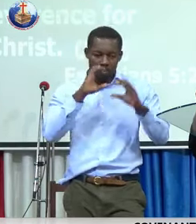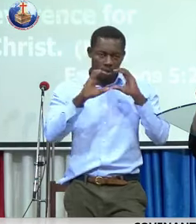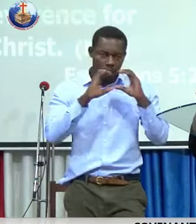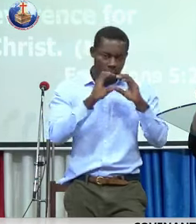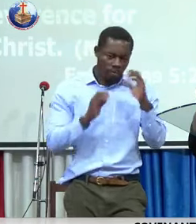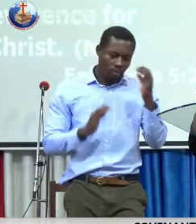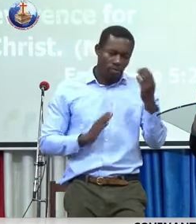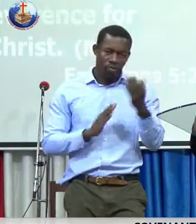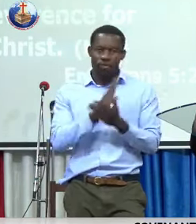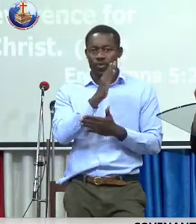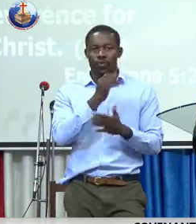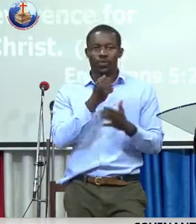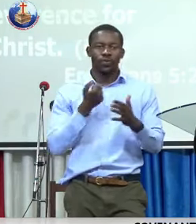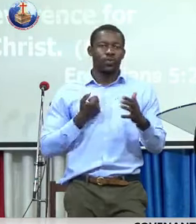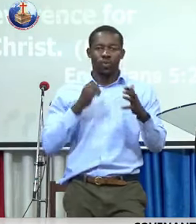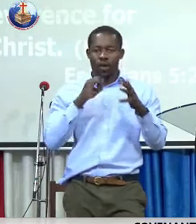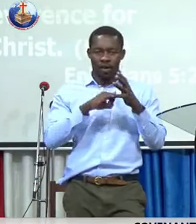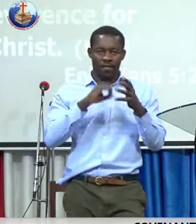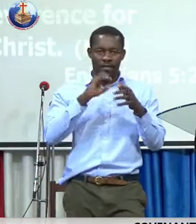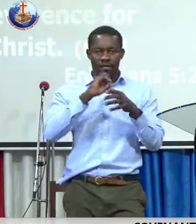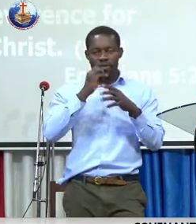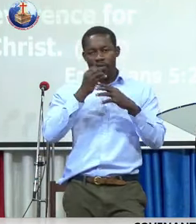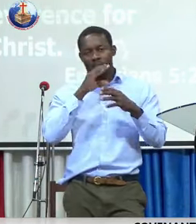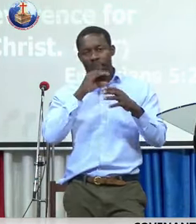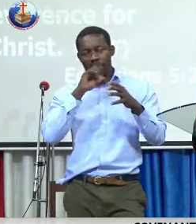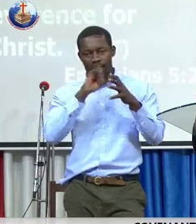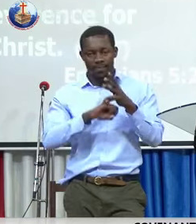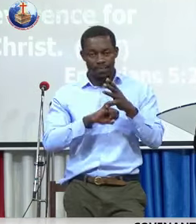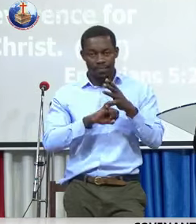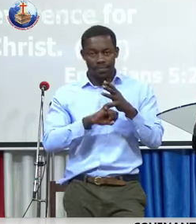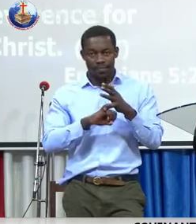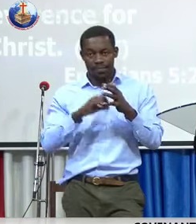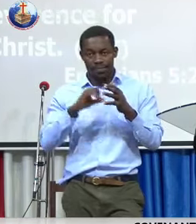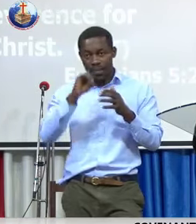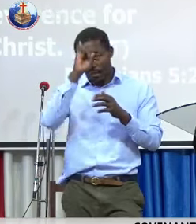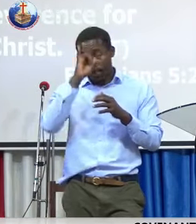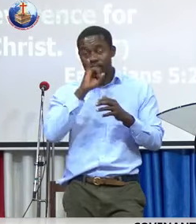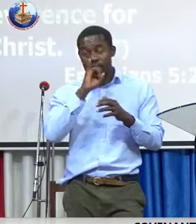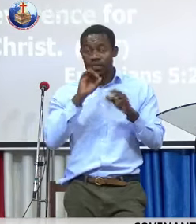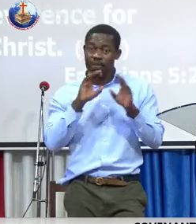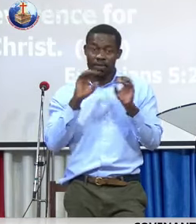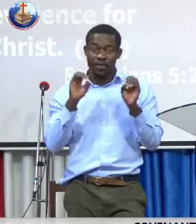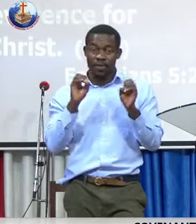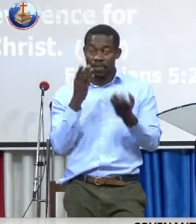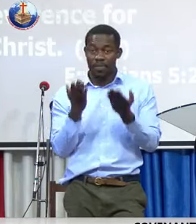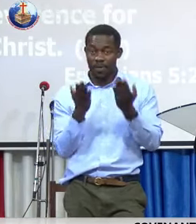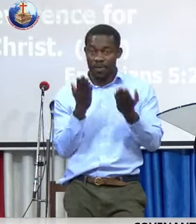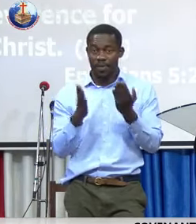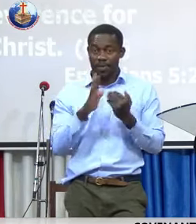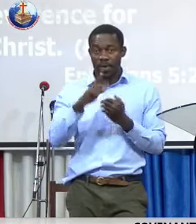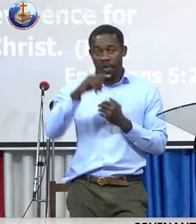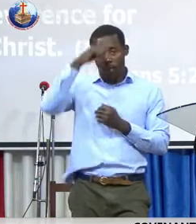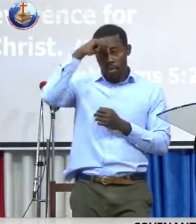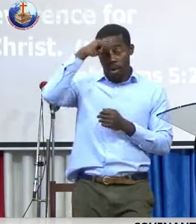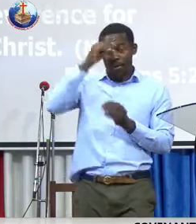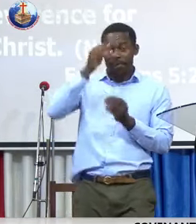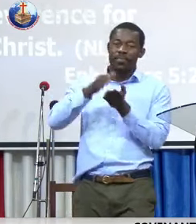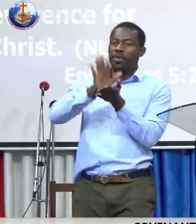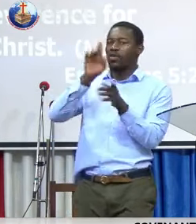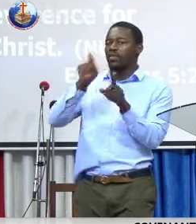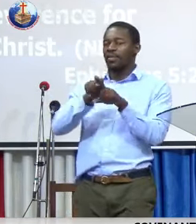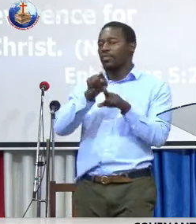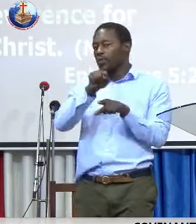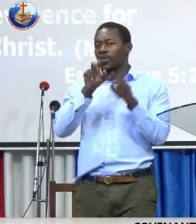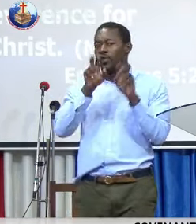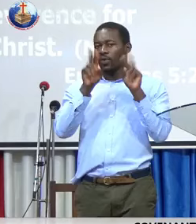kwa wapenzi wetu. Don't ignore. Usipuuze. They might not be knowledgeable in some things like you. Wanaweza kuwa hawajui mambo kama wewe.